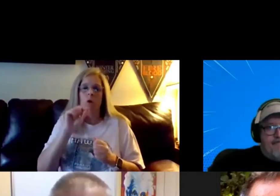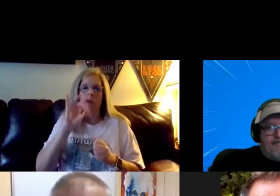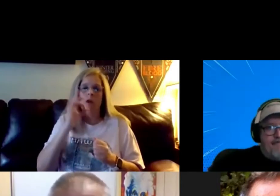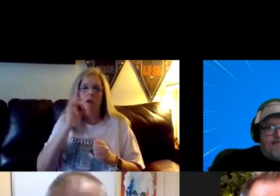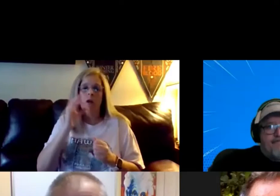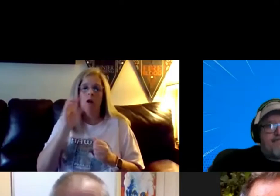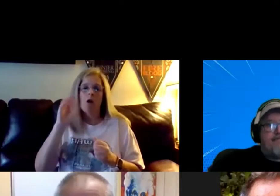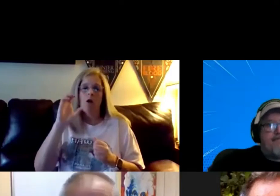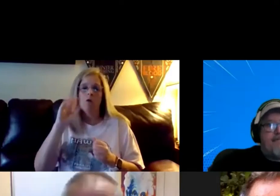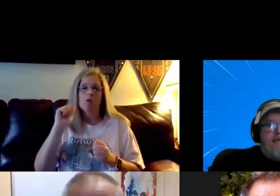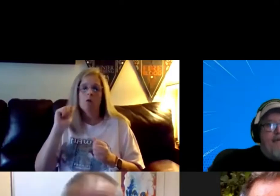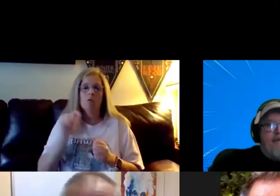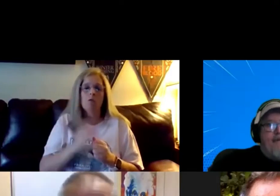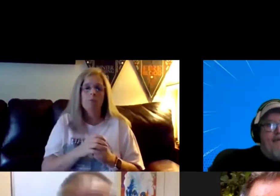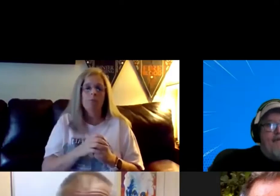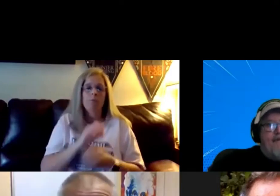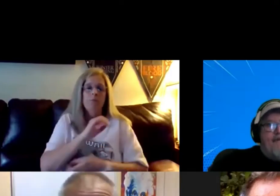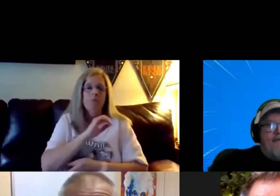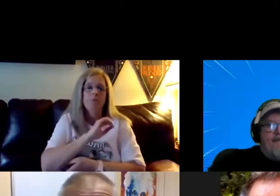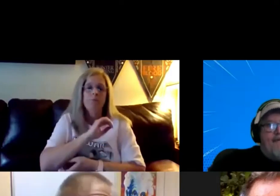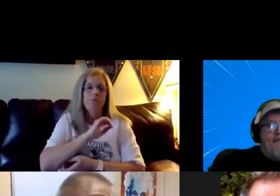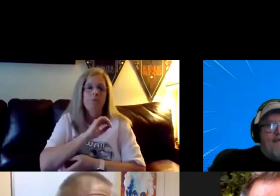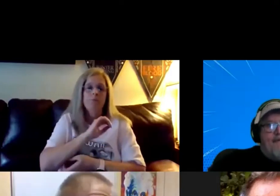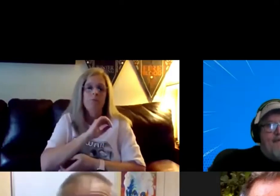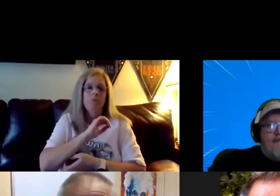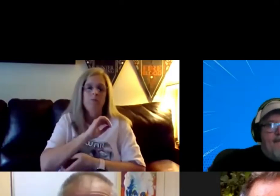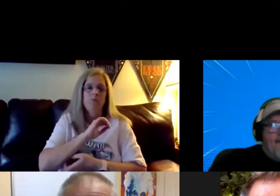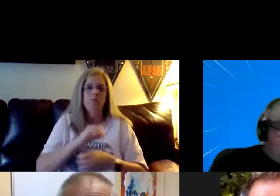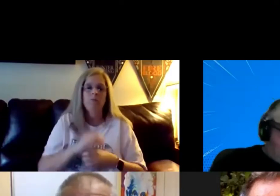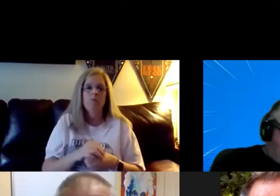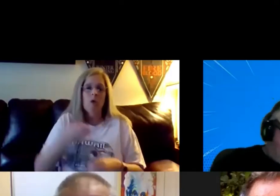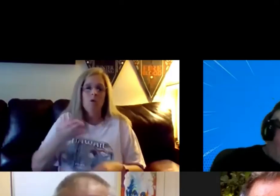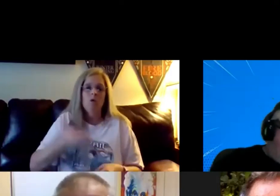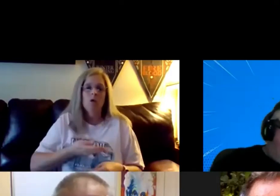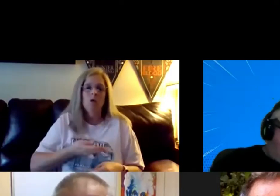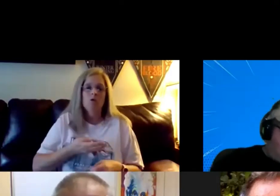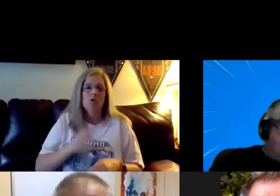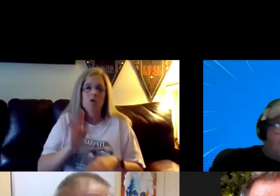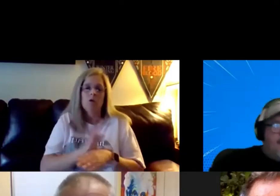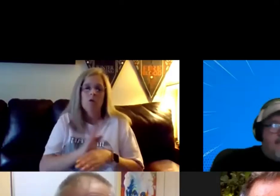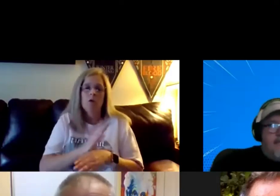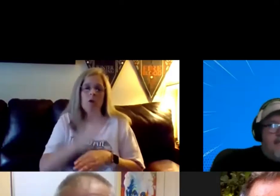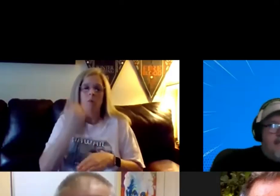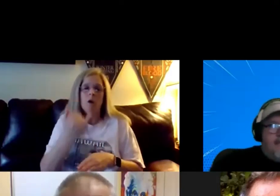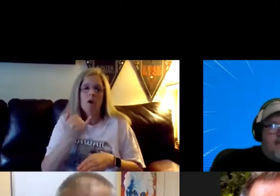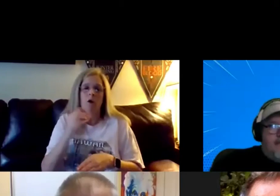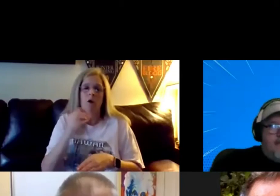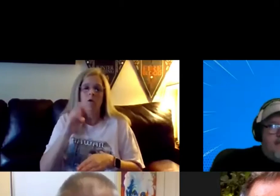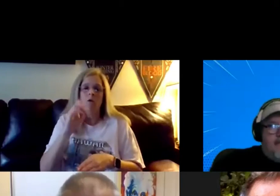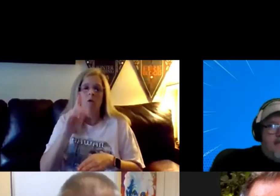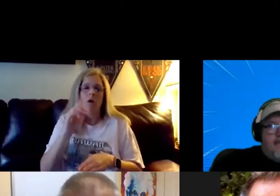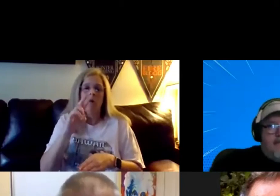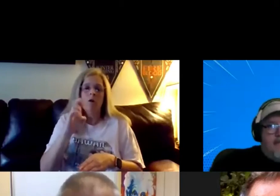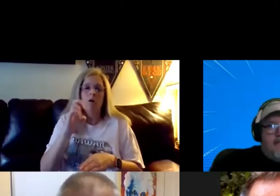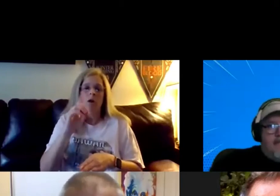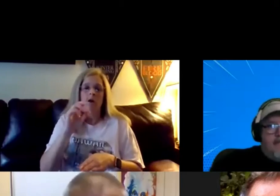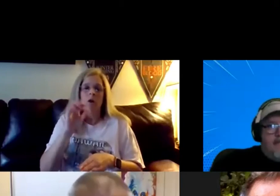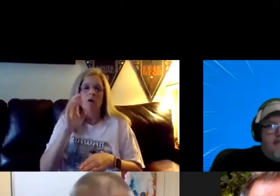and you know, I was introduced to the business by Red Redfern,